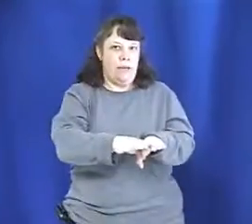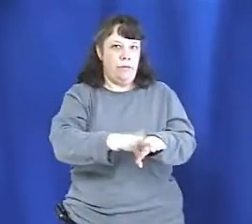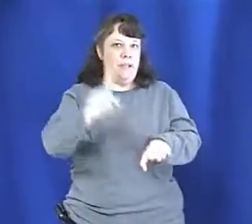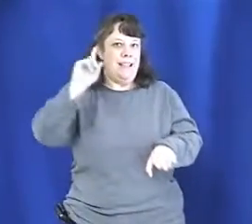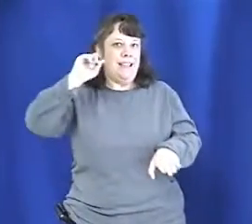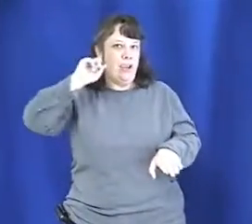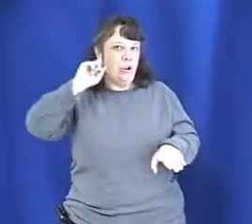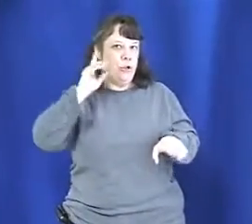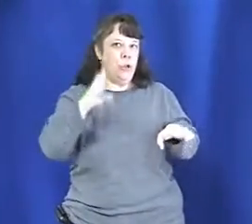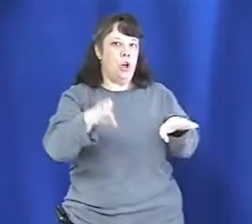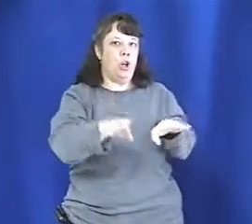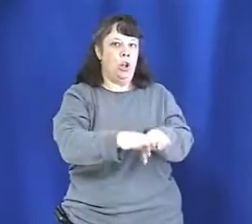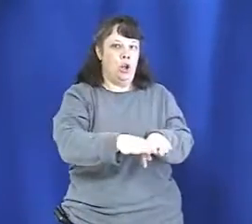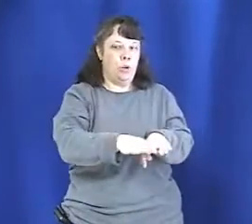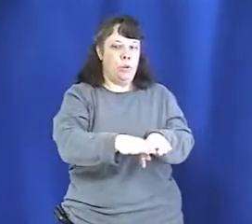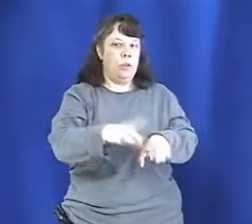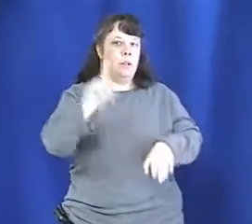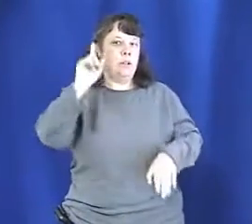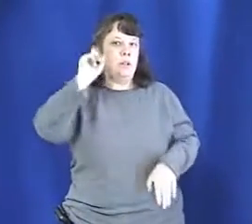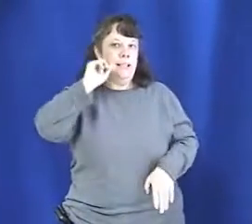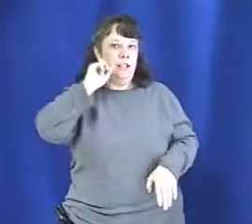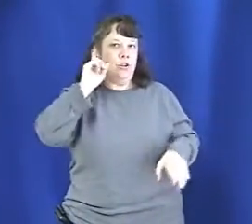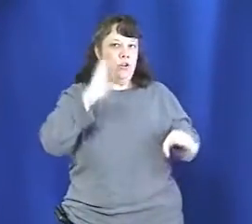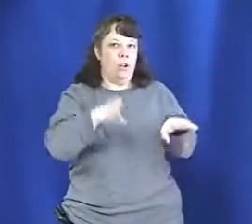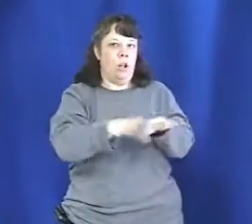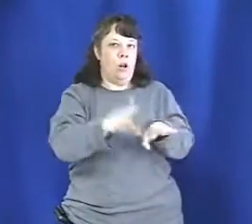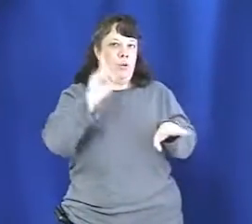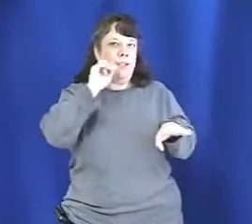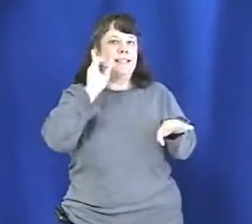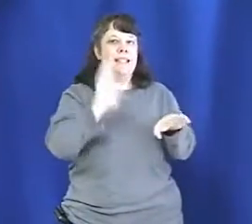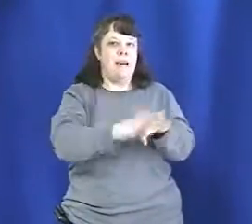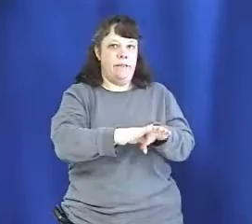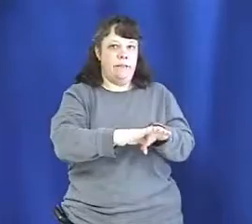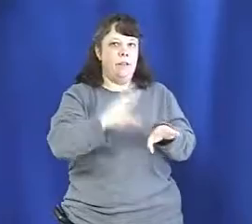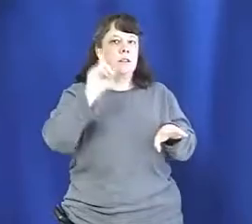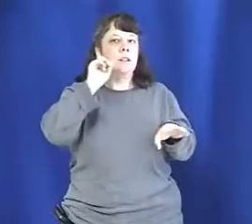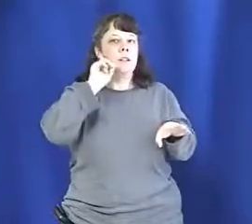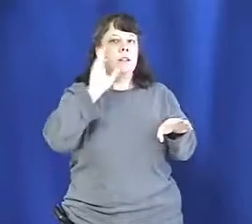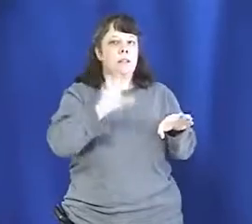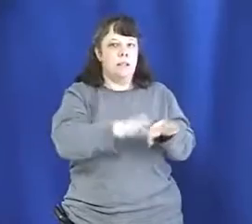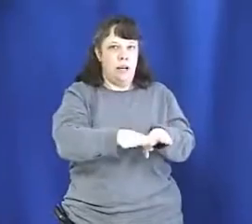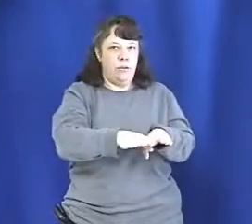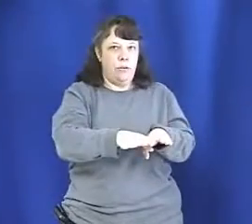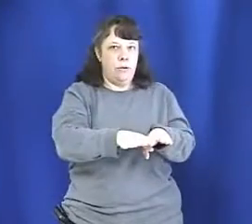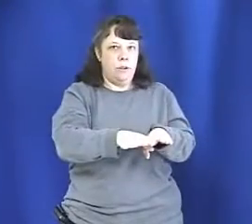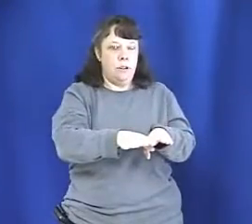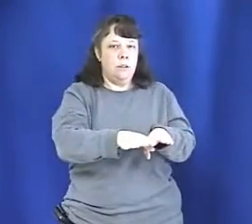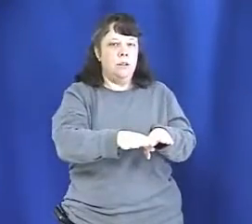deaf, ears closed, ears closed, deaf, deaf.